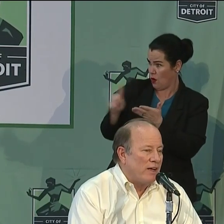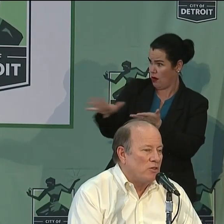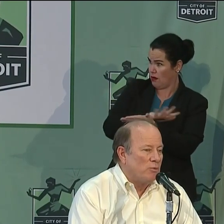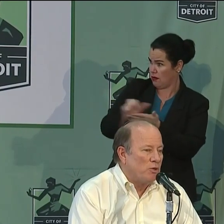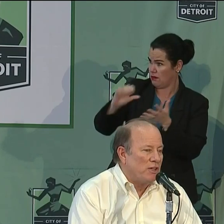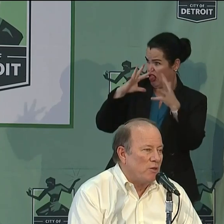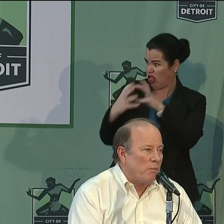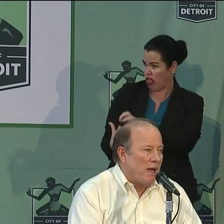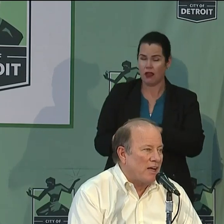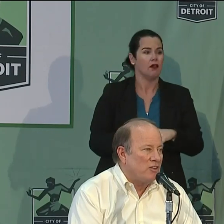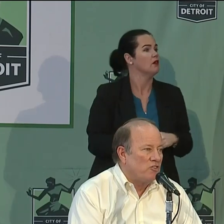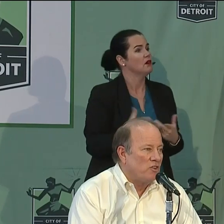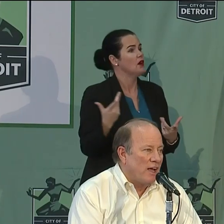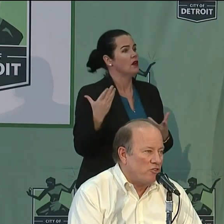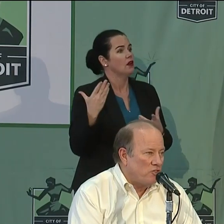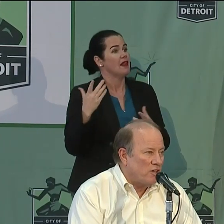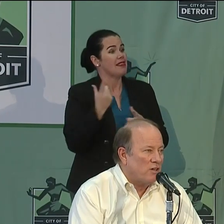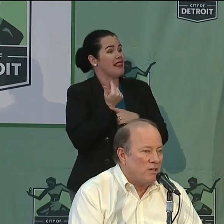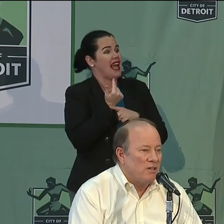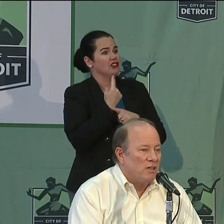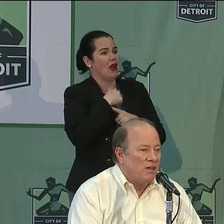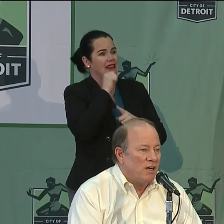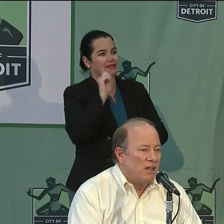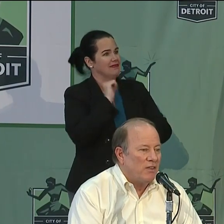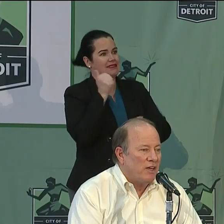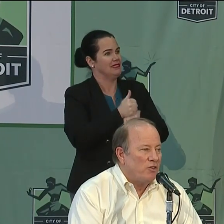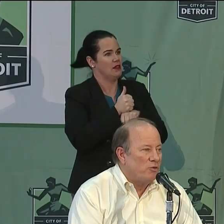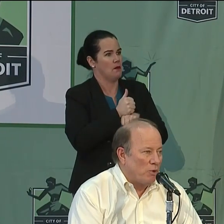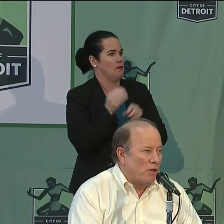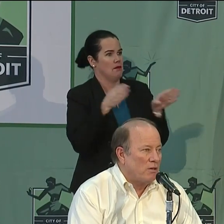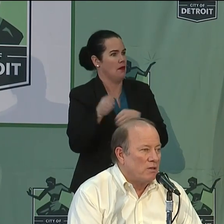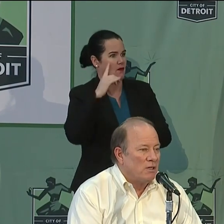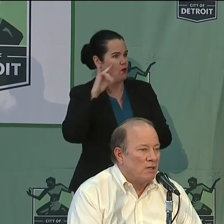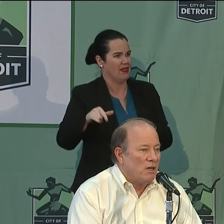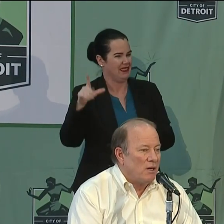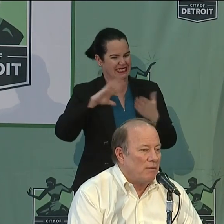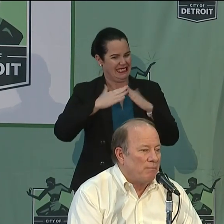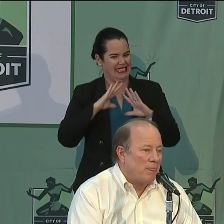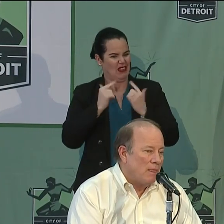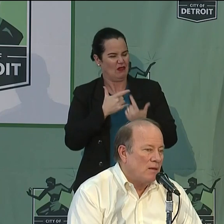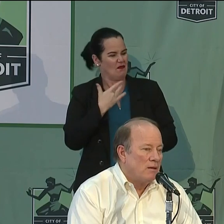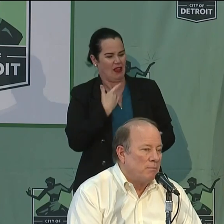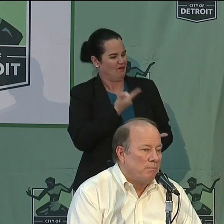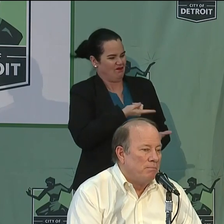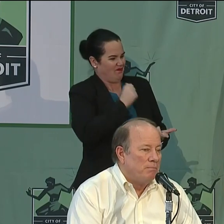I failed to put together a package last year that they could support,